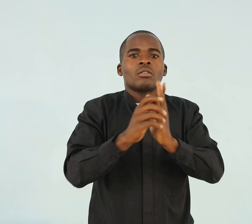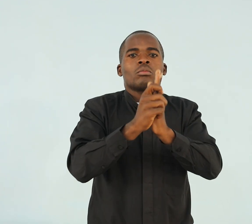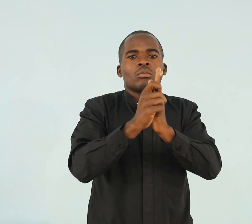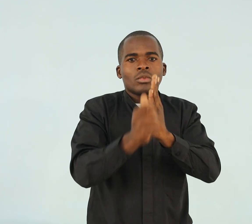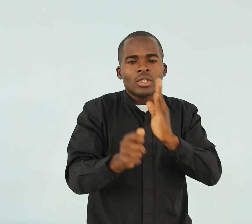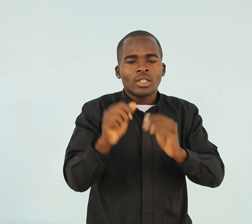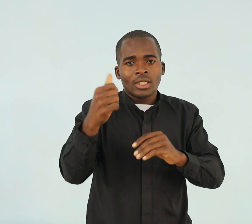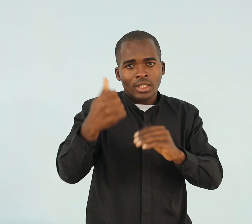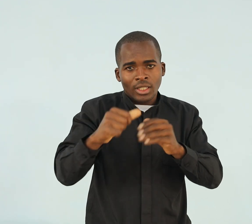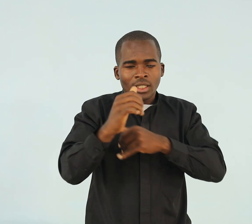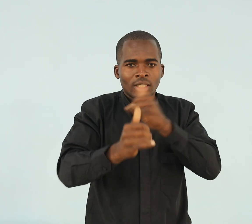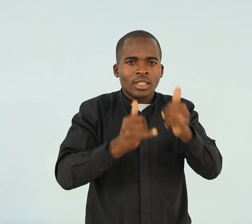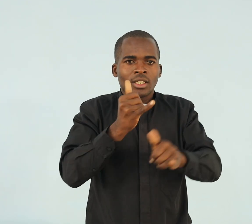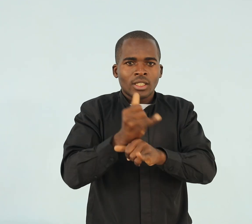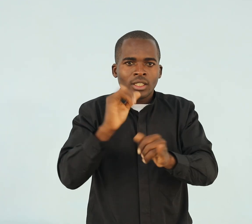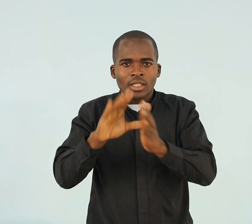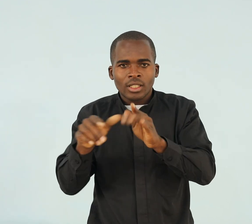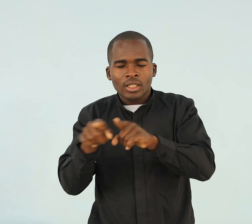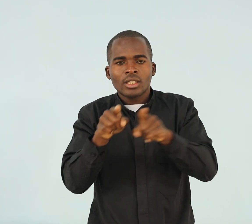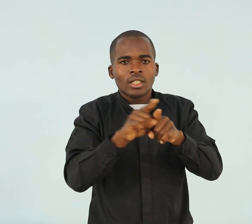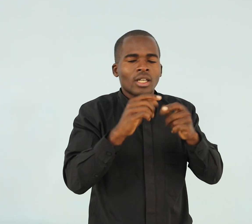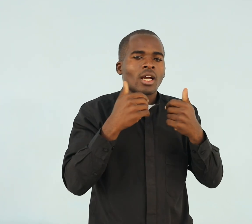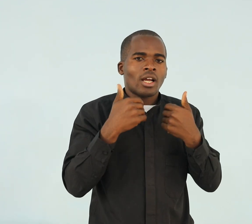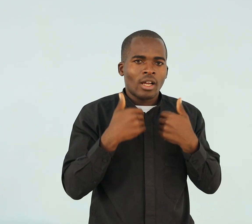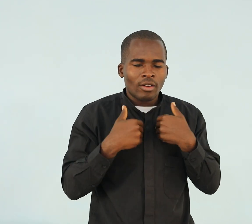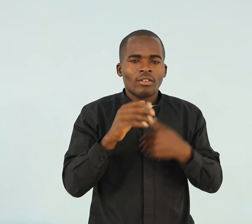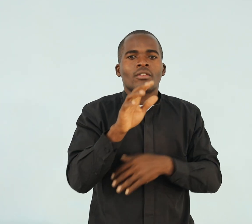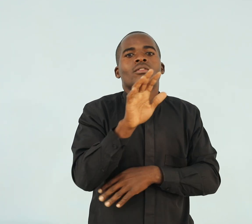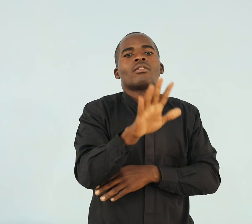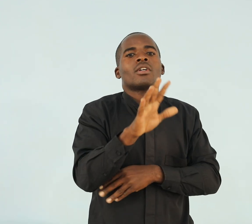secretary or an equivalent rank to 5 years.